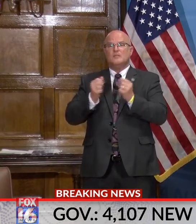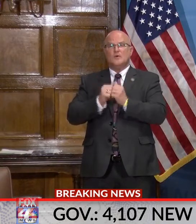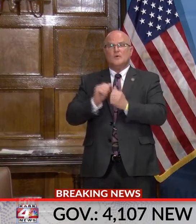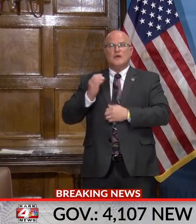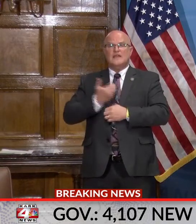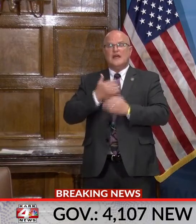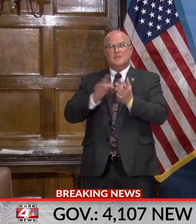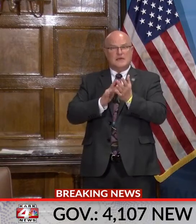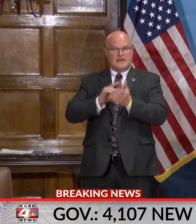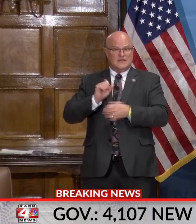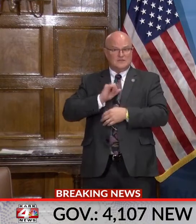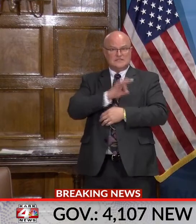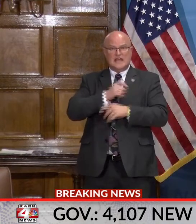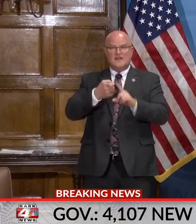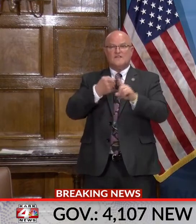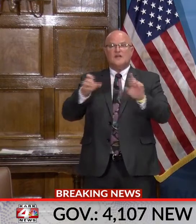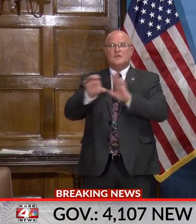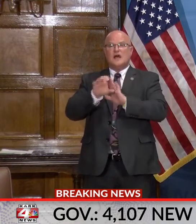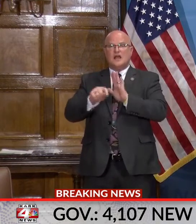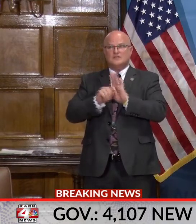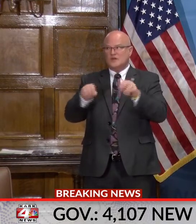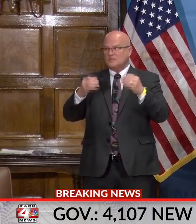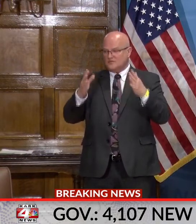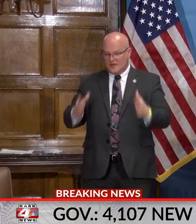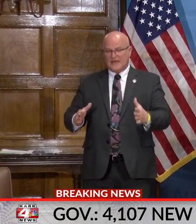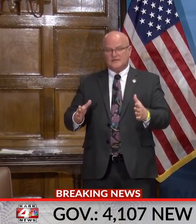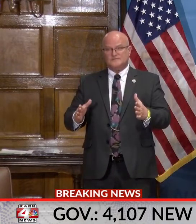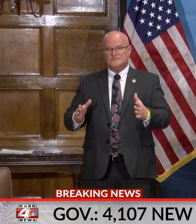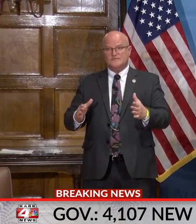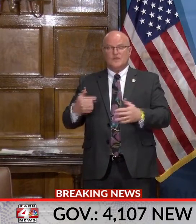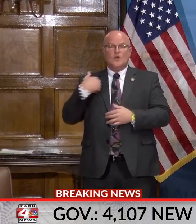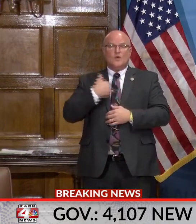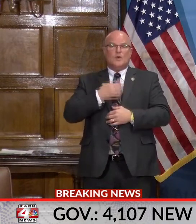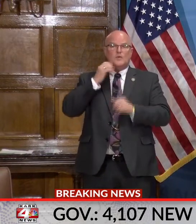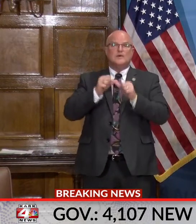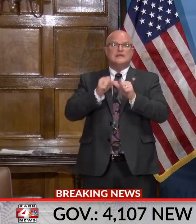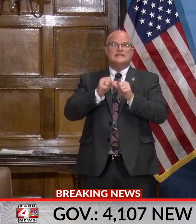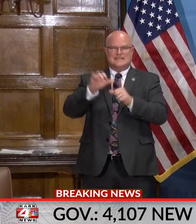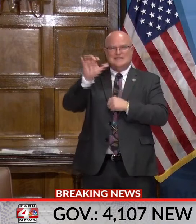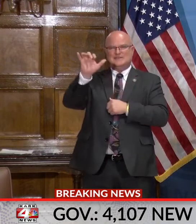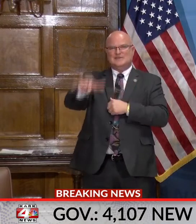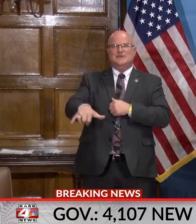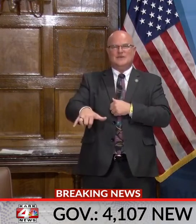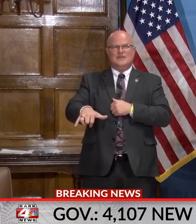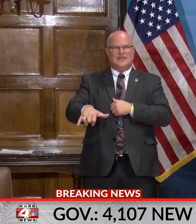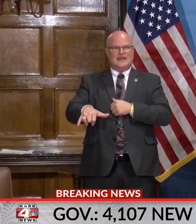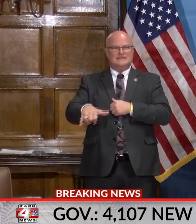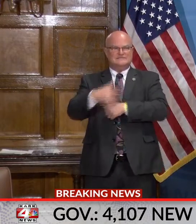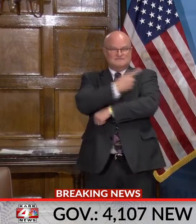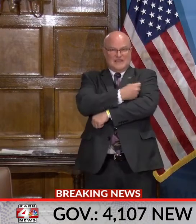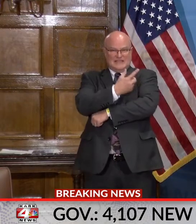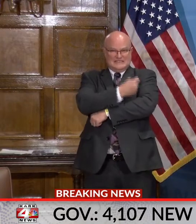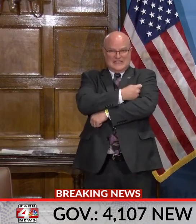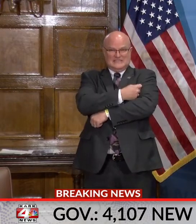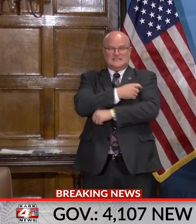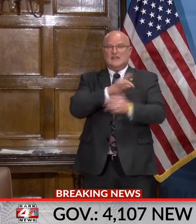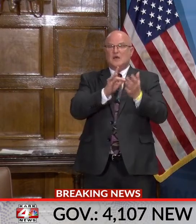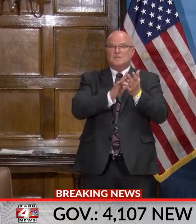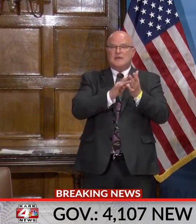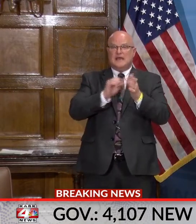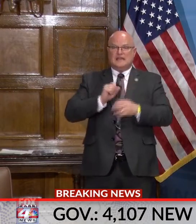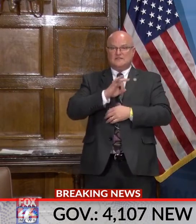medical staff from our contract medical provider, WellPath. We will continue those vaccinations. You are listening to a news conference here by Governor Asa